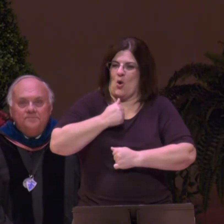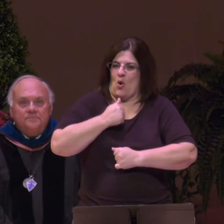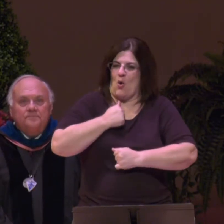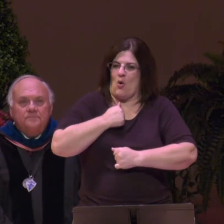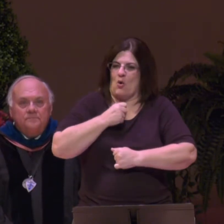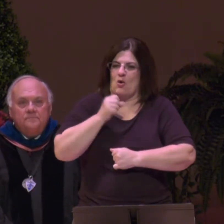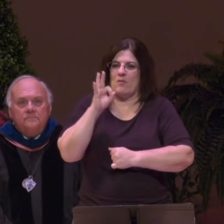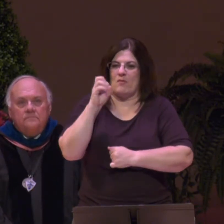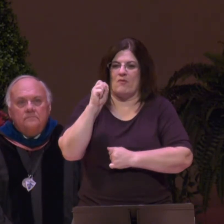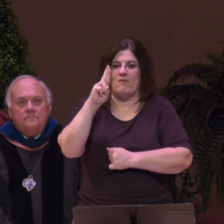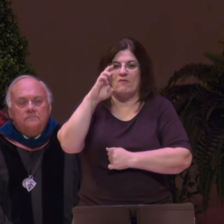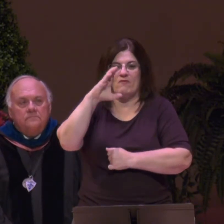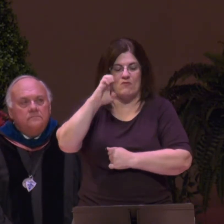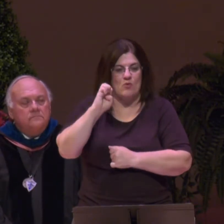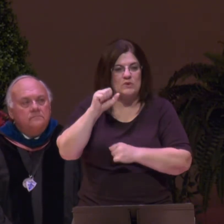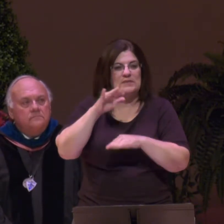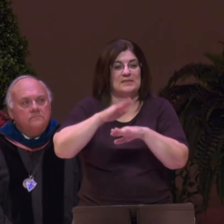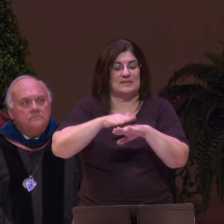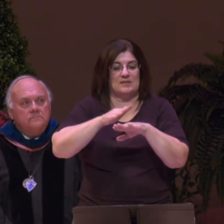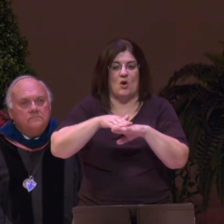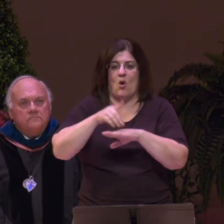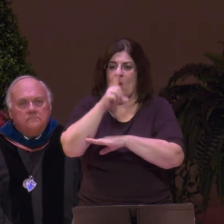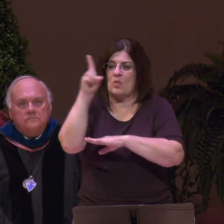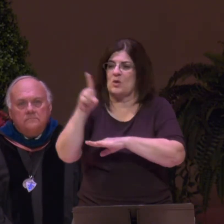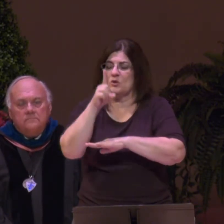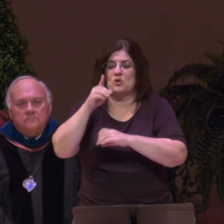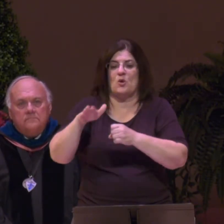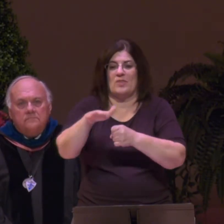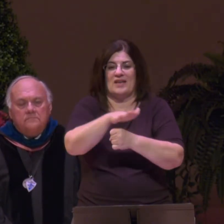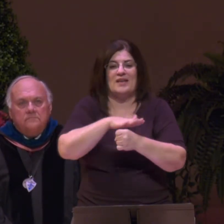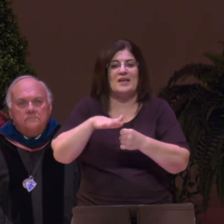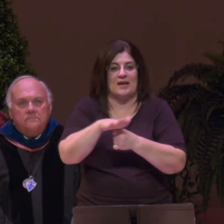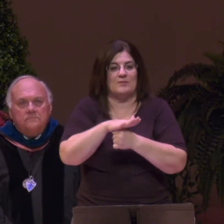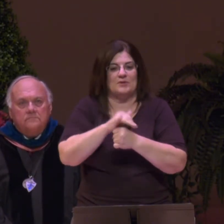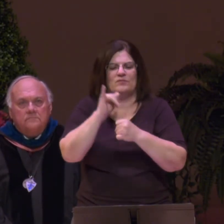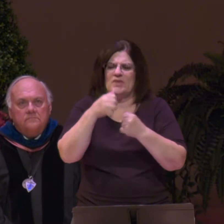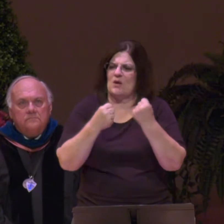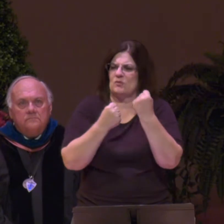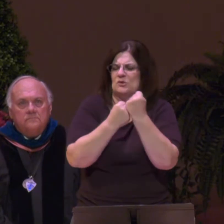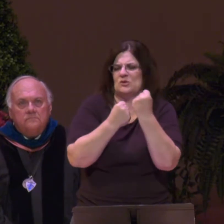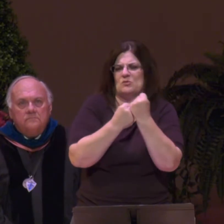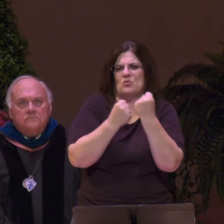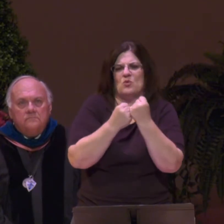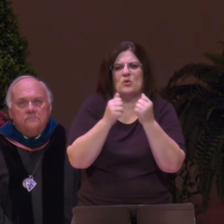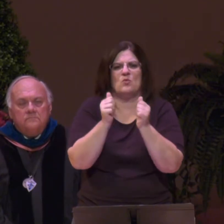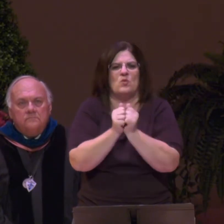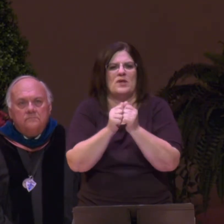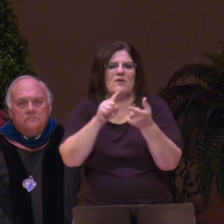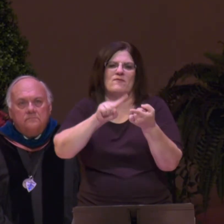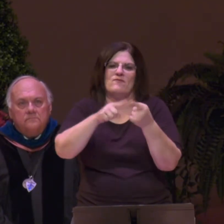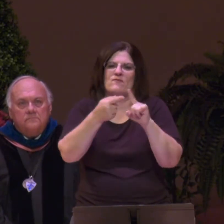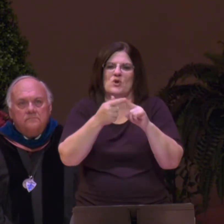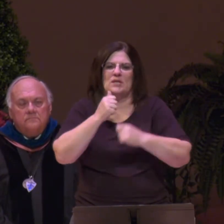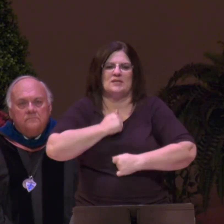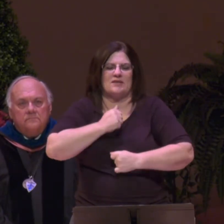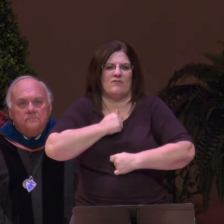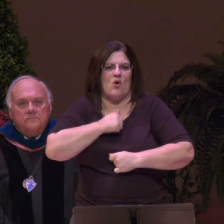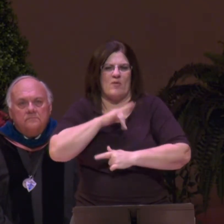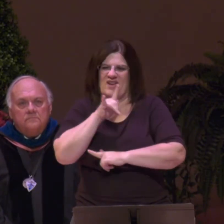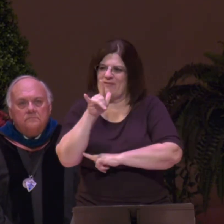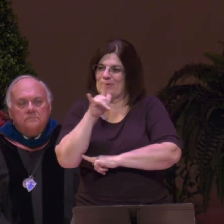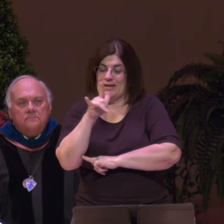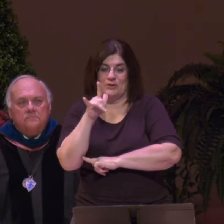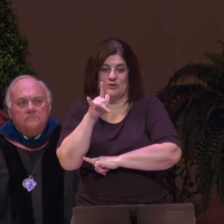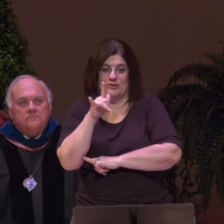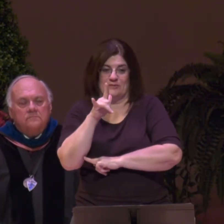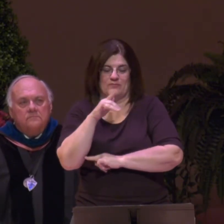campus. And actually, it was sponsored by the Friends of Army Aviation, and there were helicopter rides